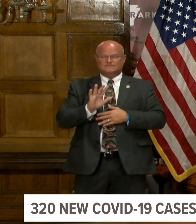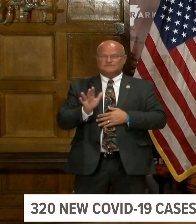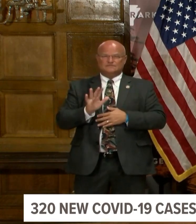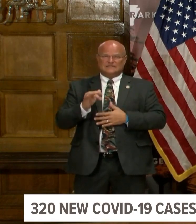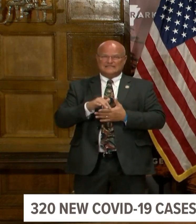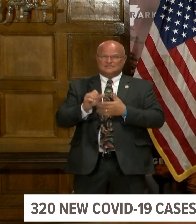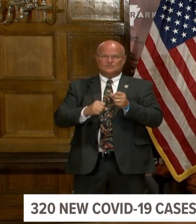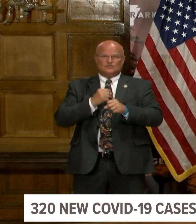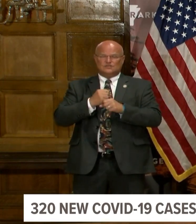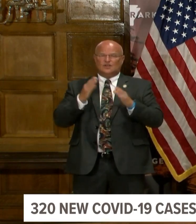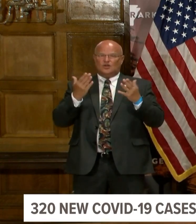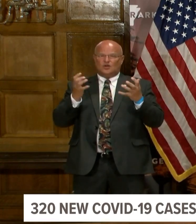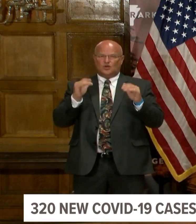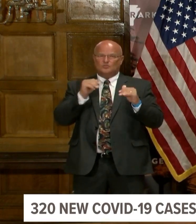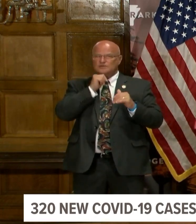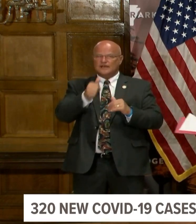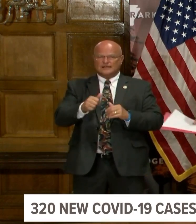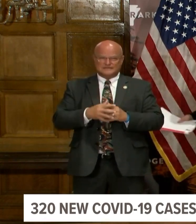year.